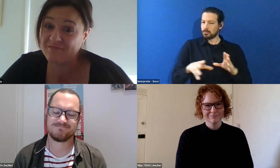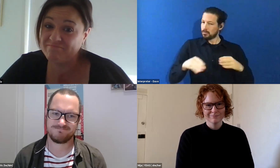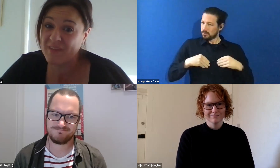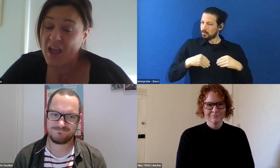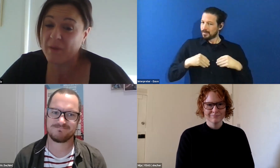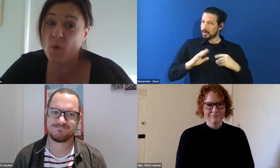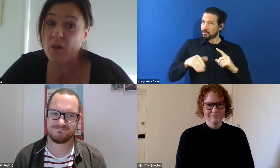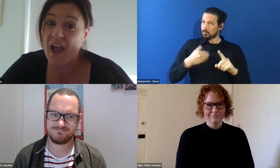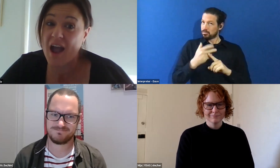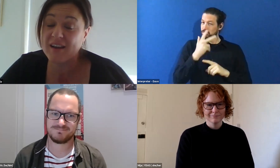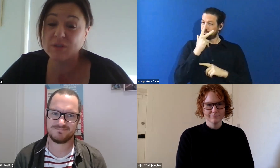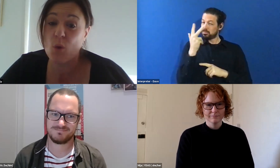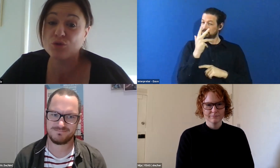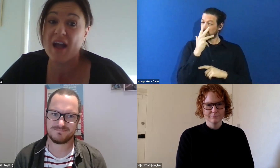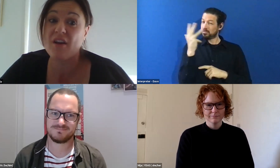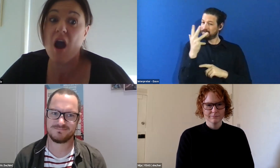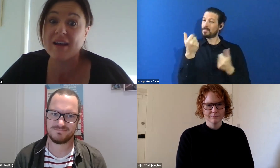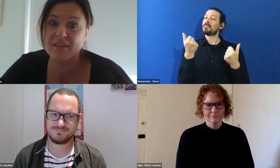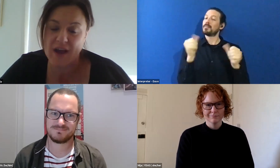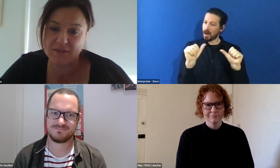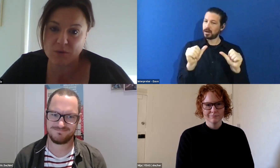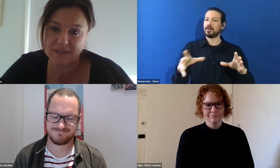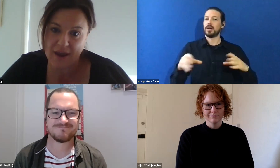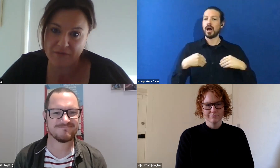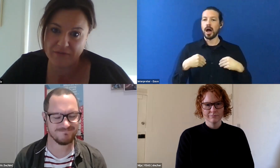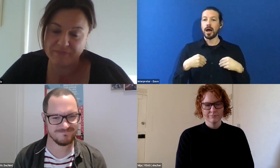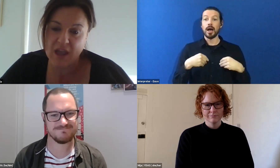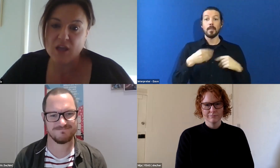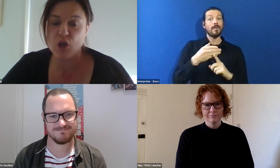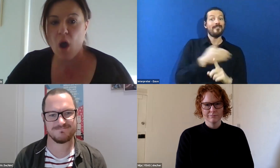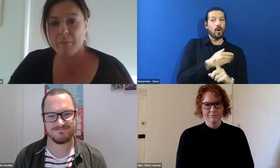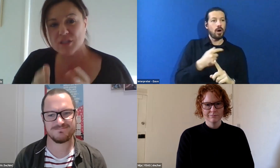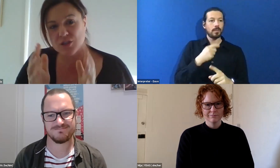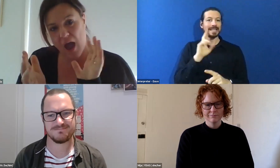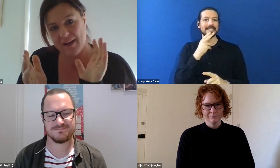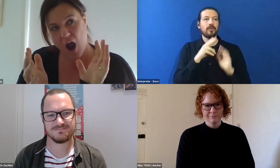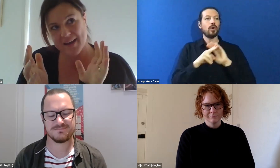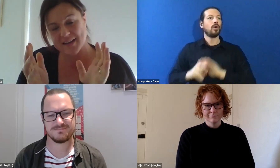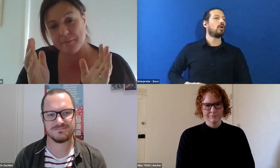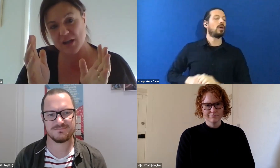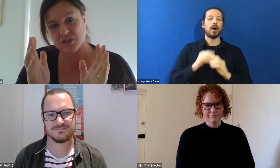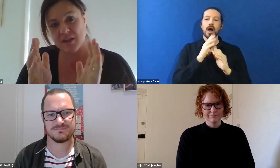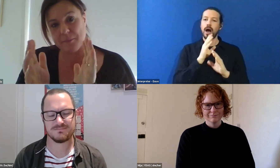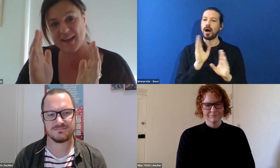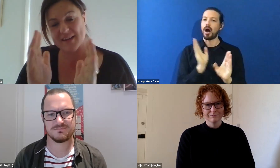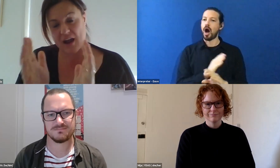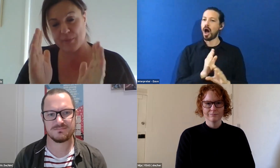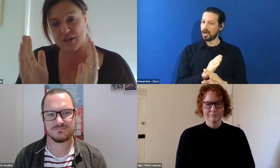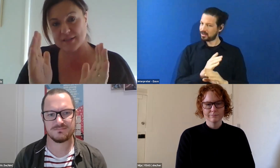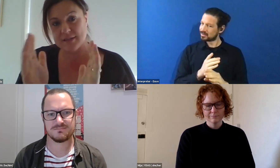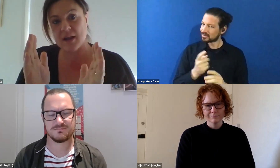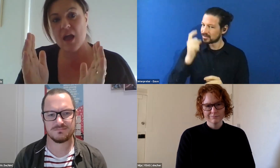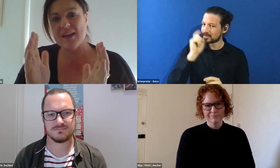19. Before that, it was all trying to hide the fact I was deaf. So I can imagine that being a